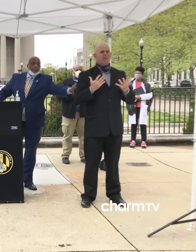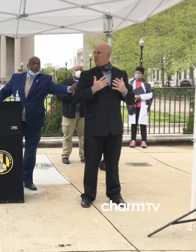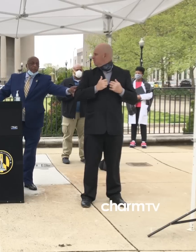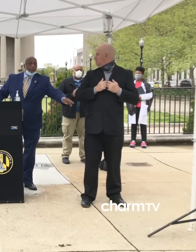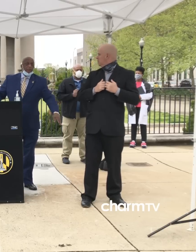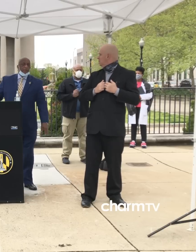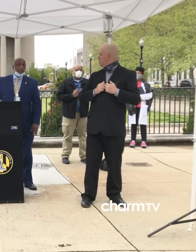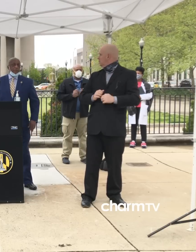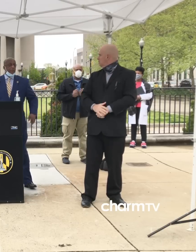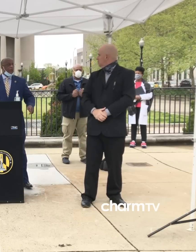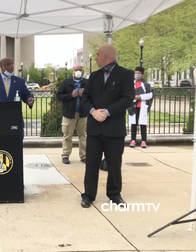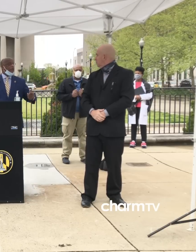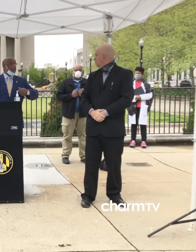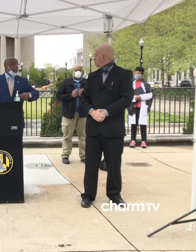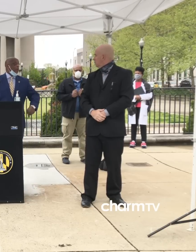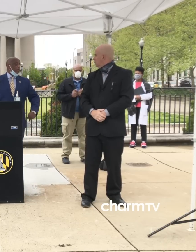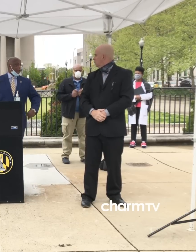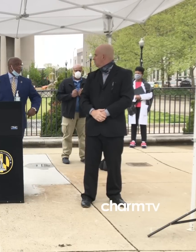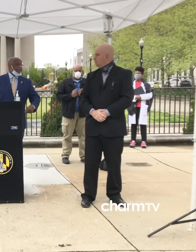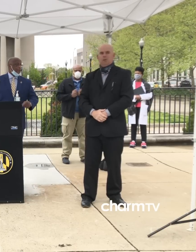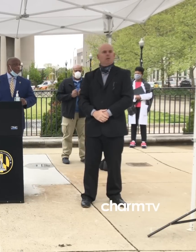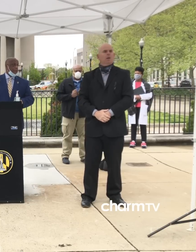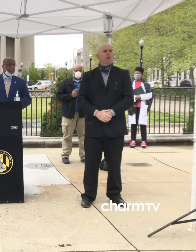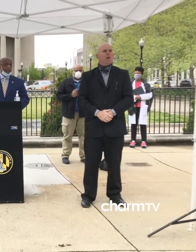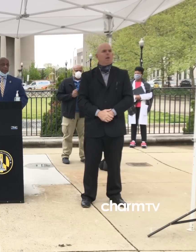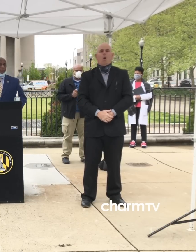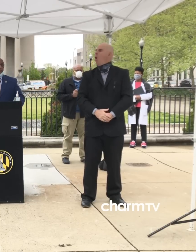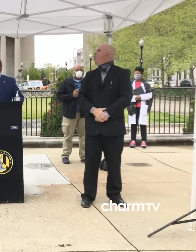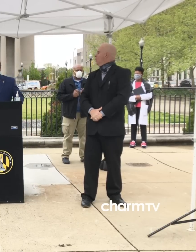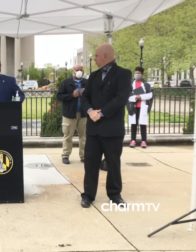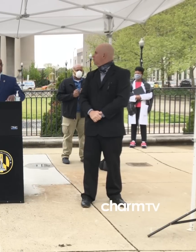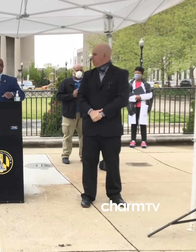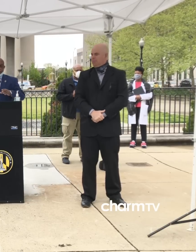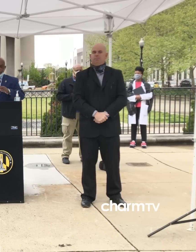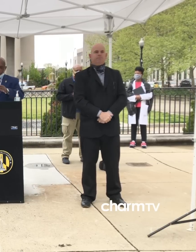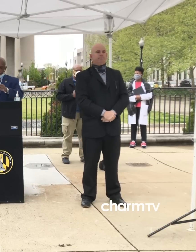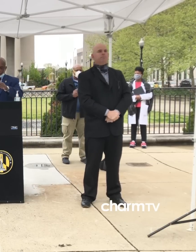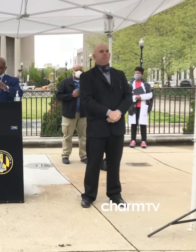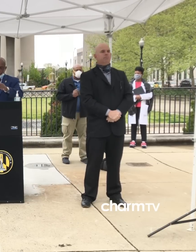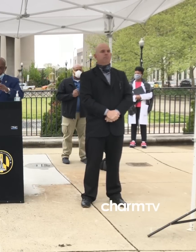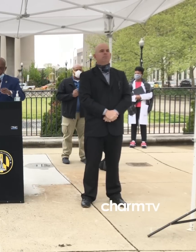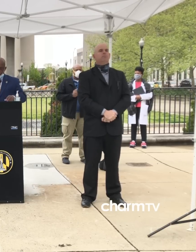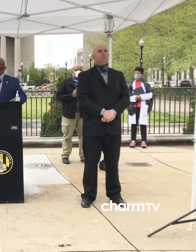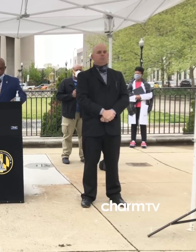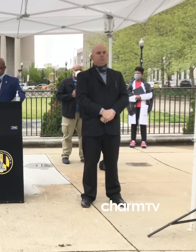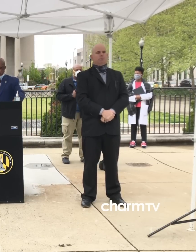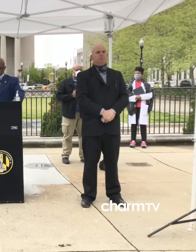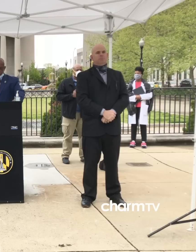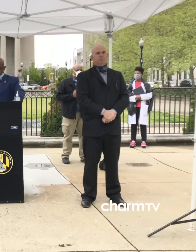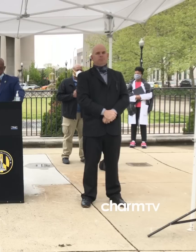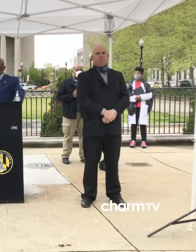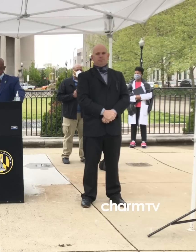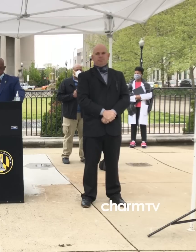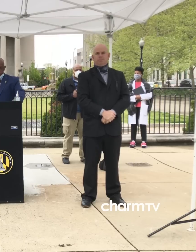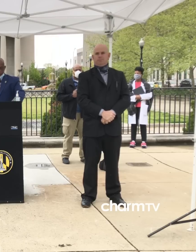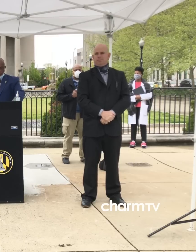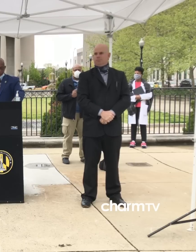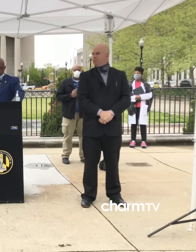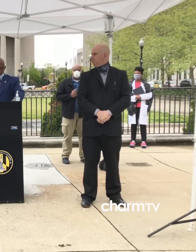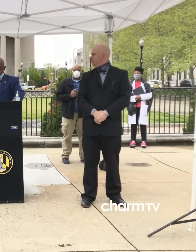Not shelters and not camps. You're tripping for us. We need this now. We desperately need this